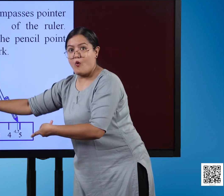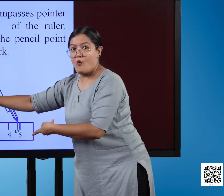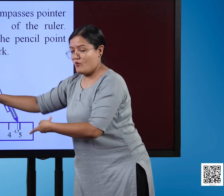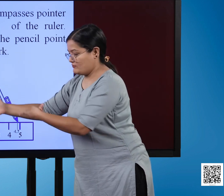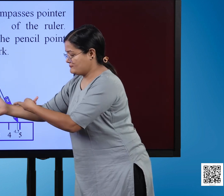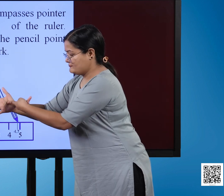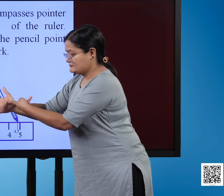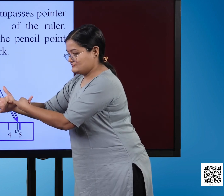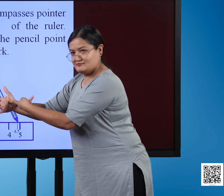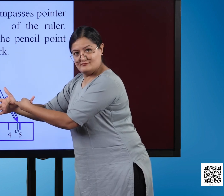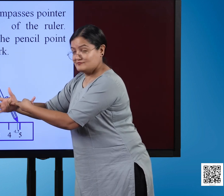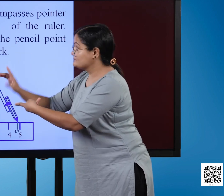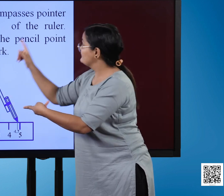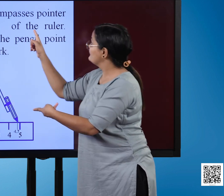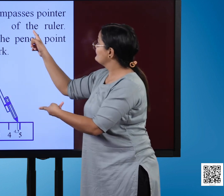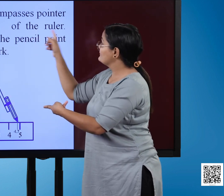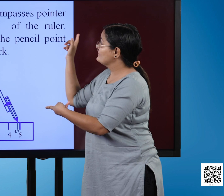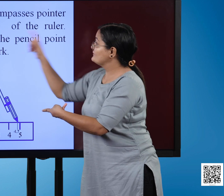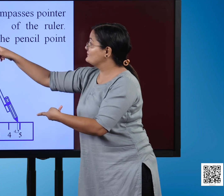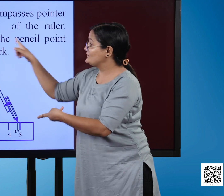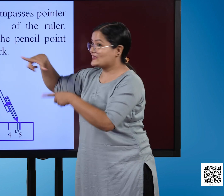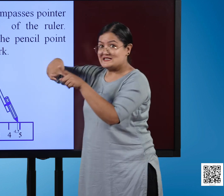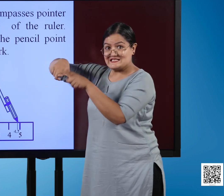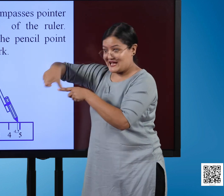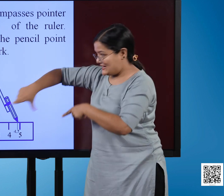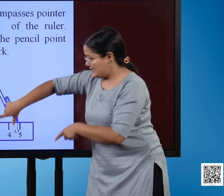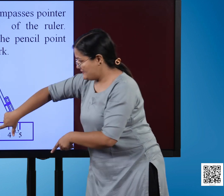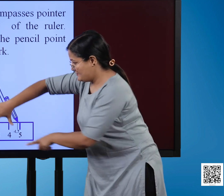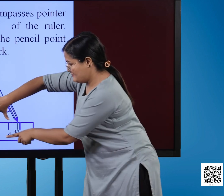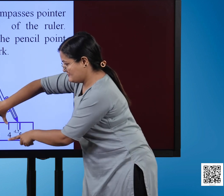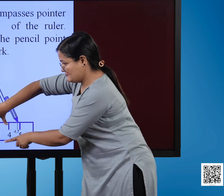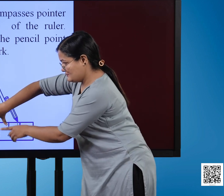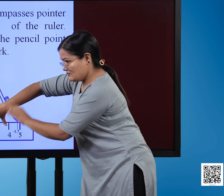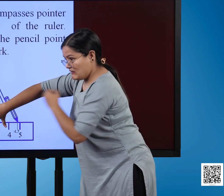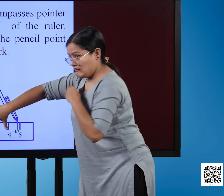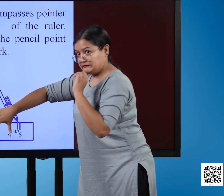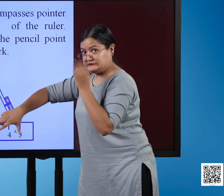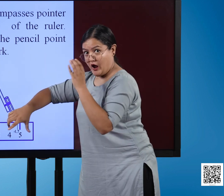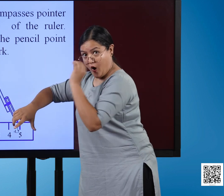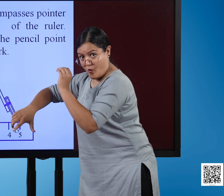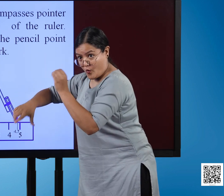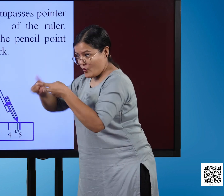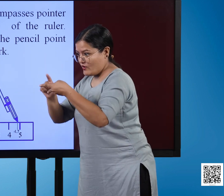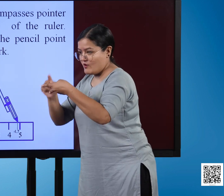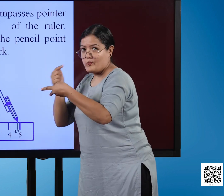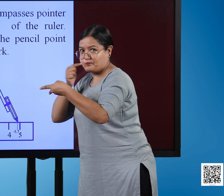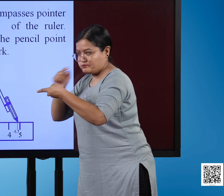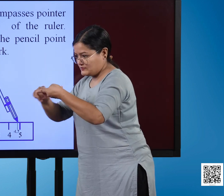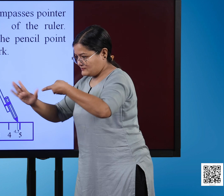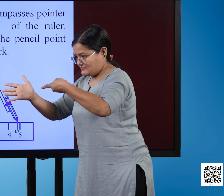Open it to place the pencil point up to the 4.7 centimeters mark. A picture shows how this is